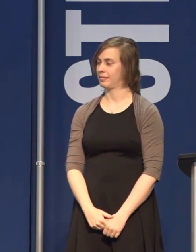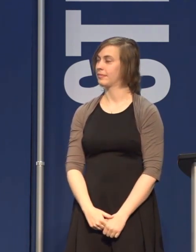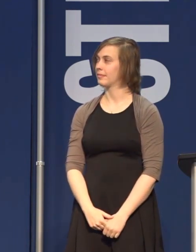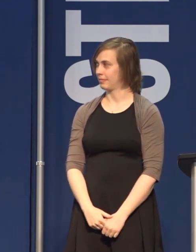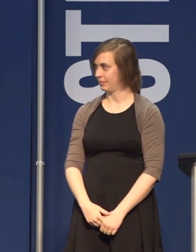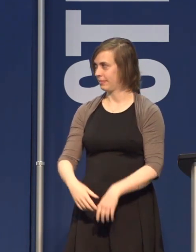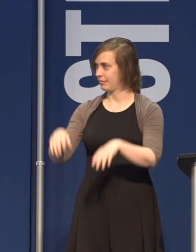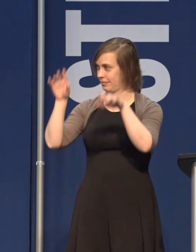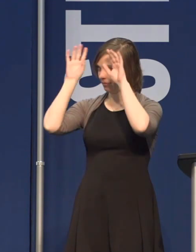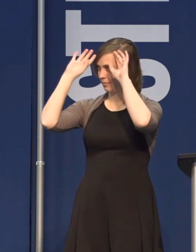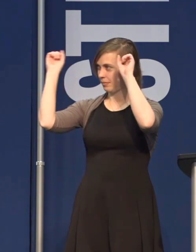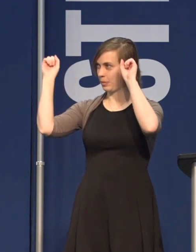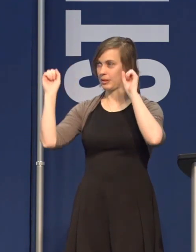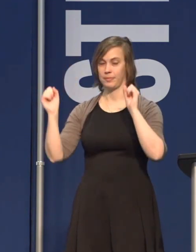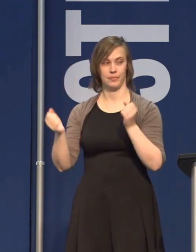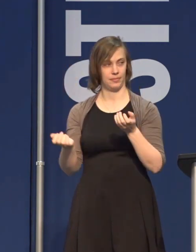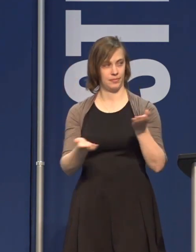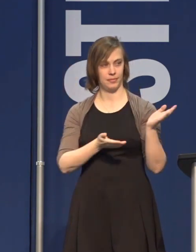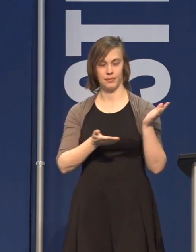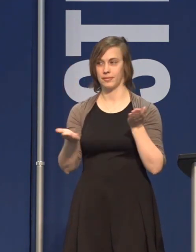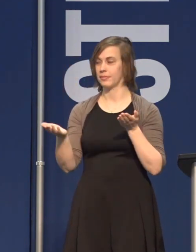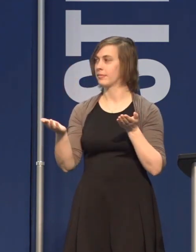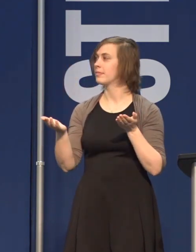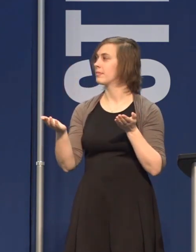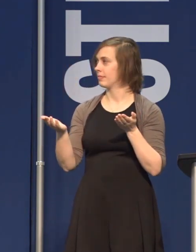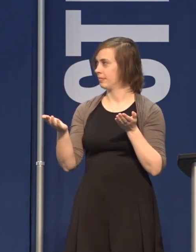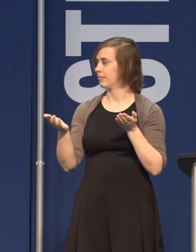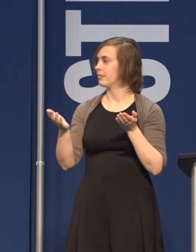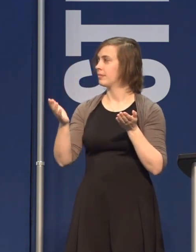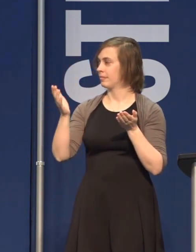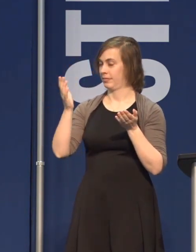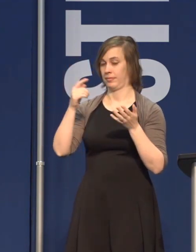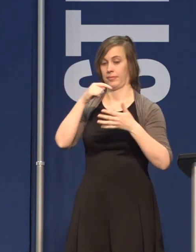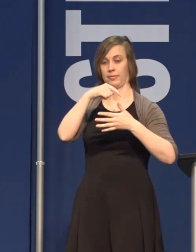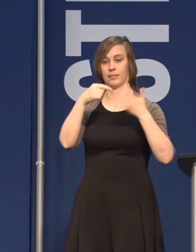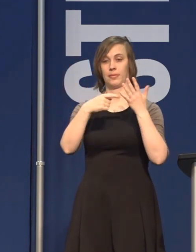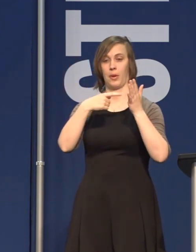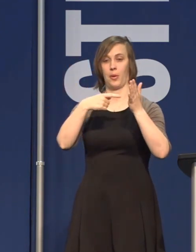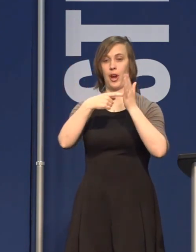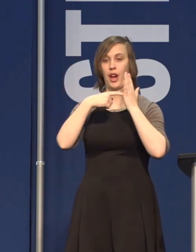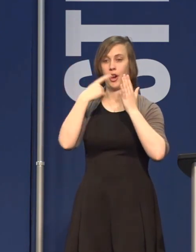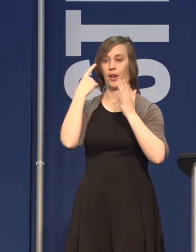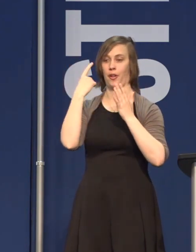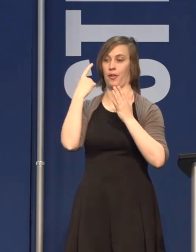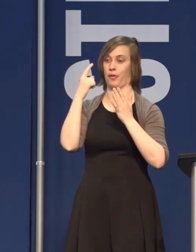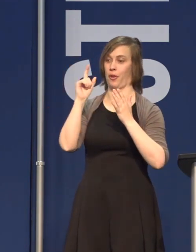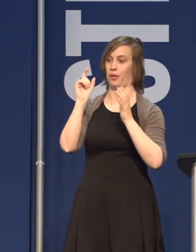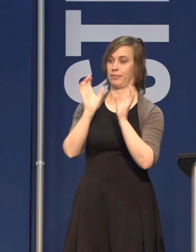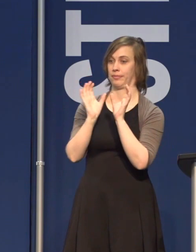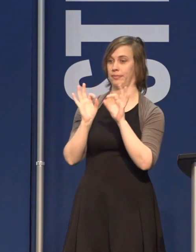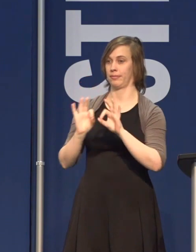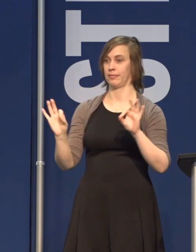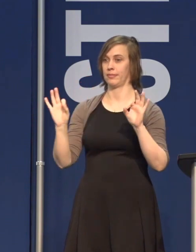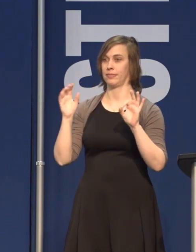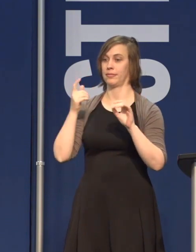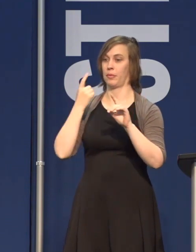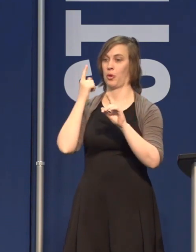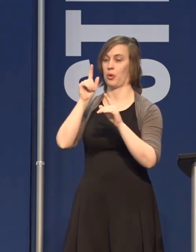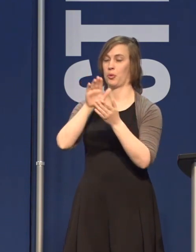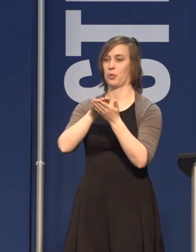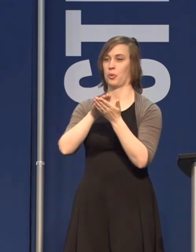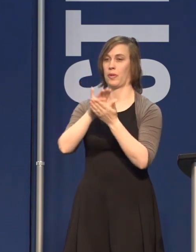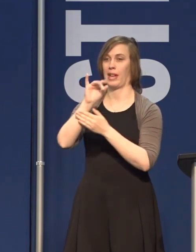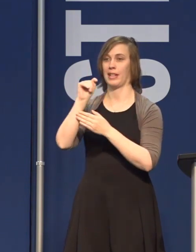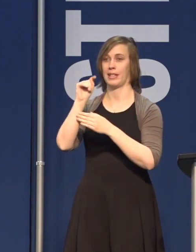Mr. President, I present to you the following candidates who have completed all the requirements for credentials in the School of IT and